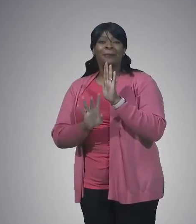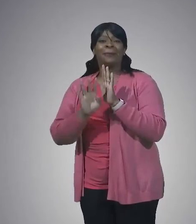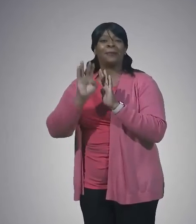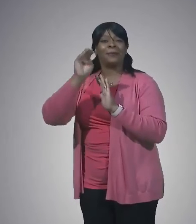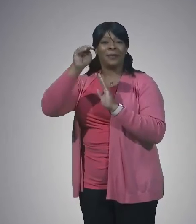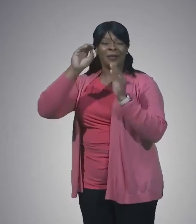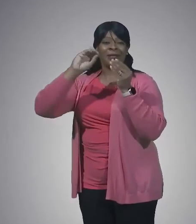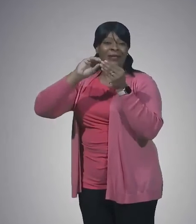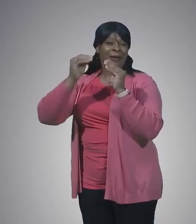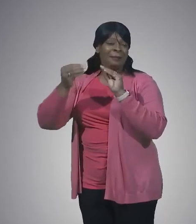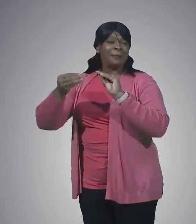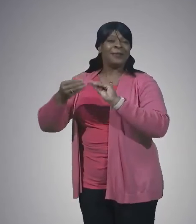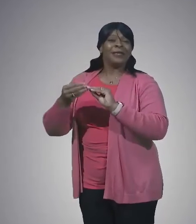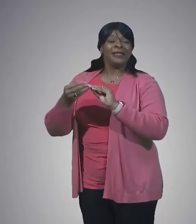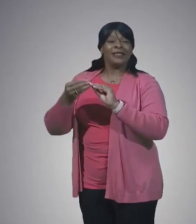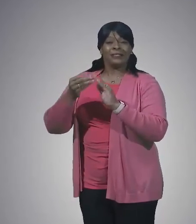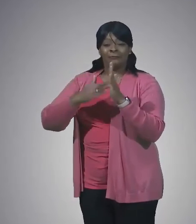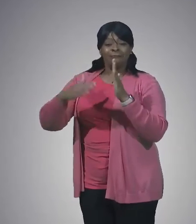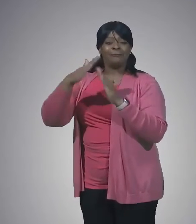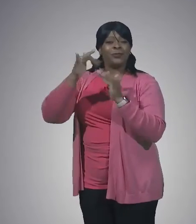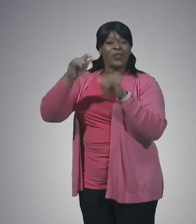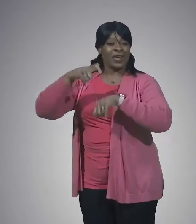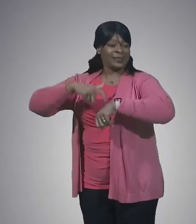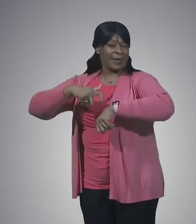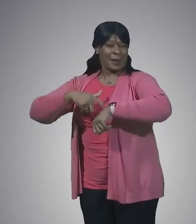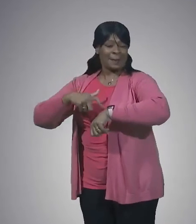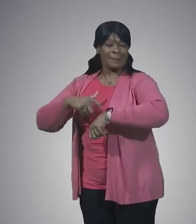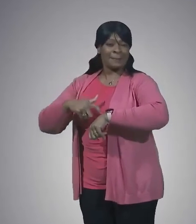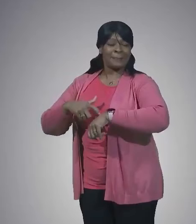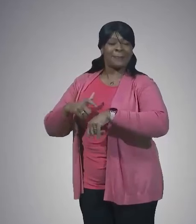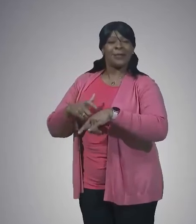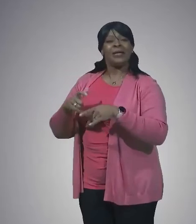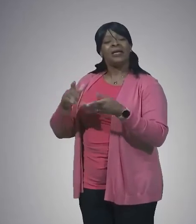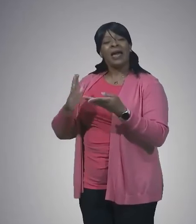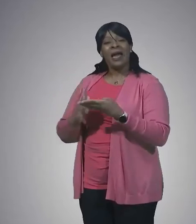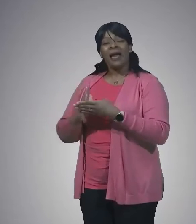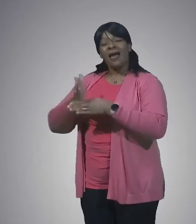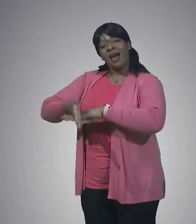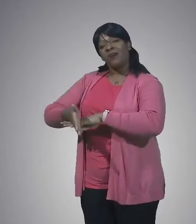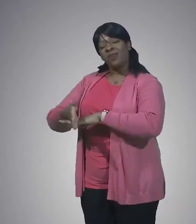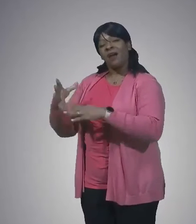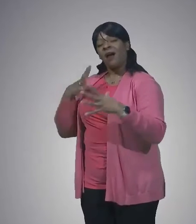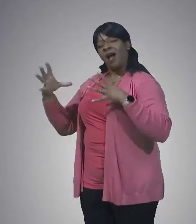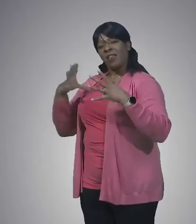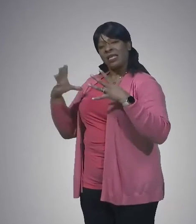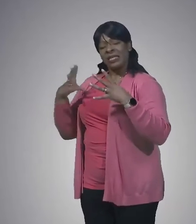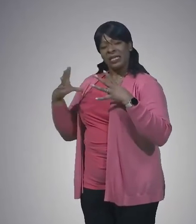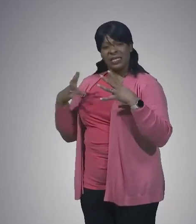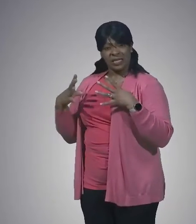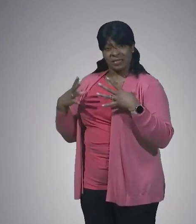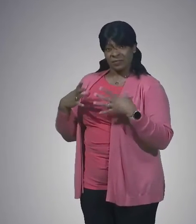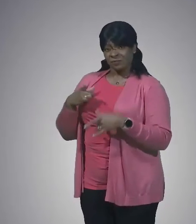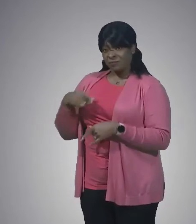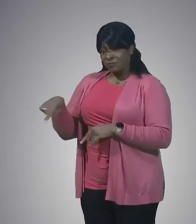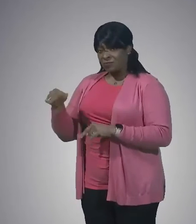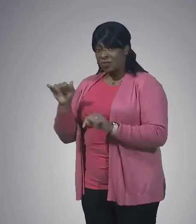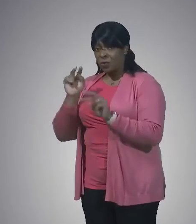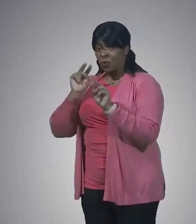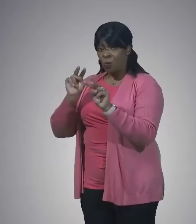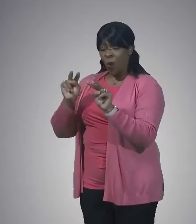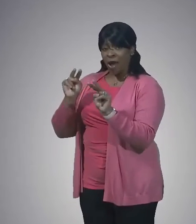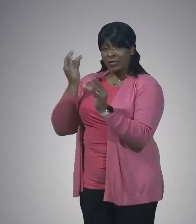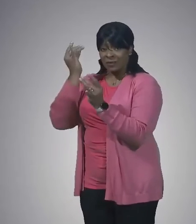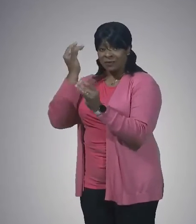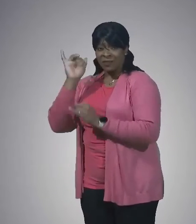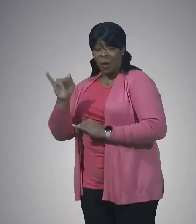saw what was the peak at the time of cases after the holidays. Is this something you guys are keeping in mind? Are